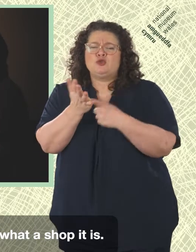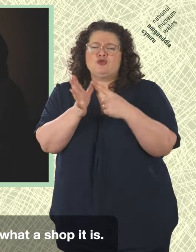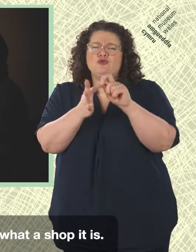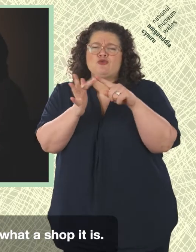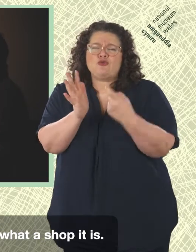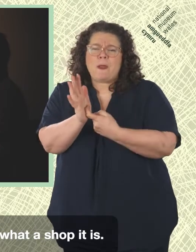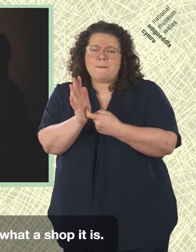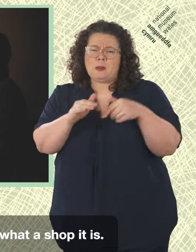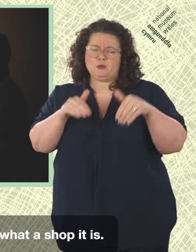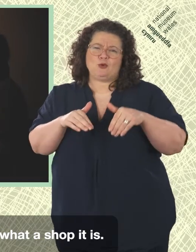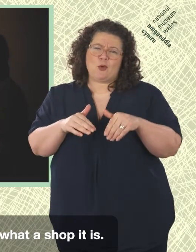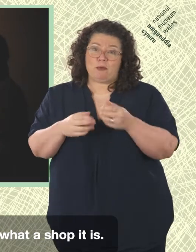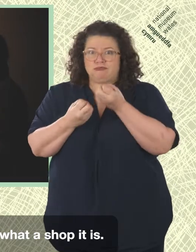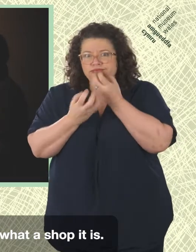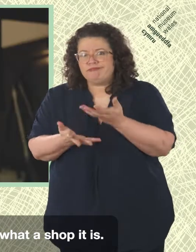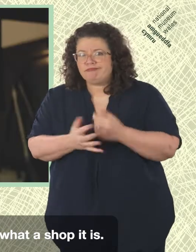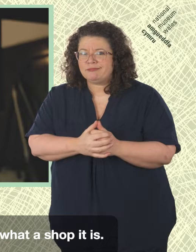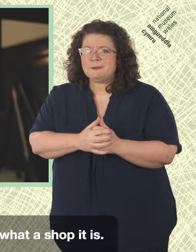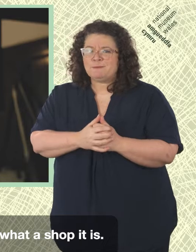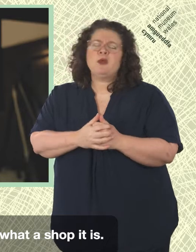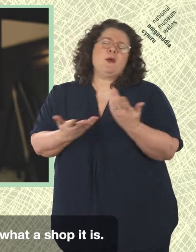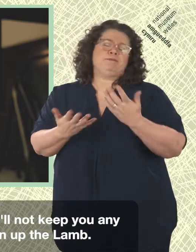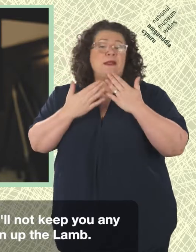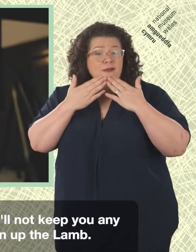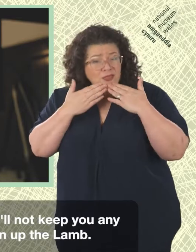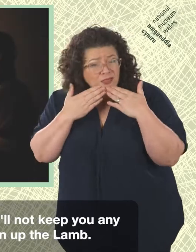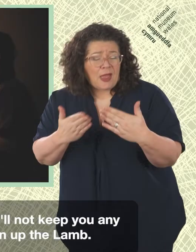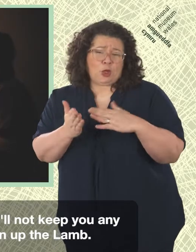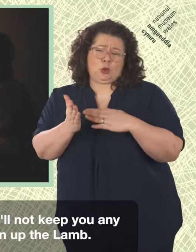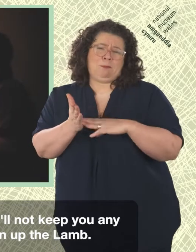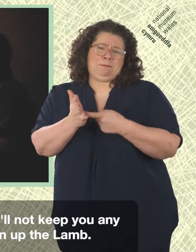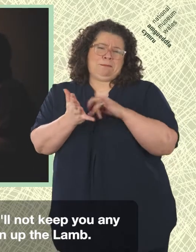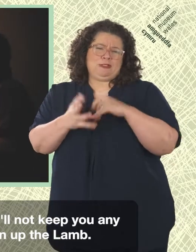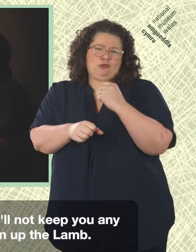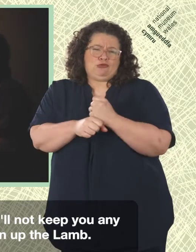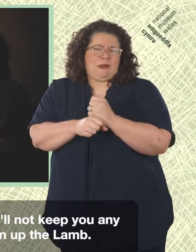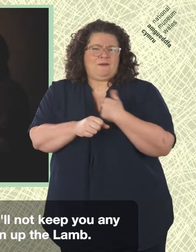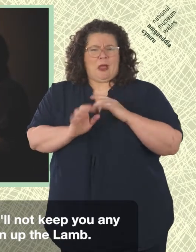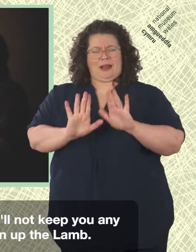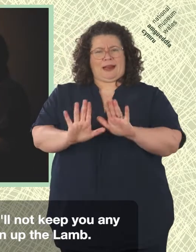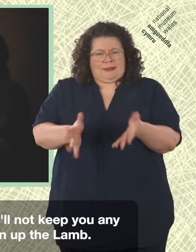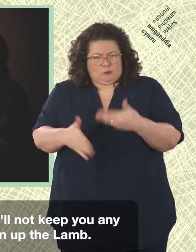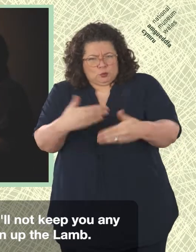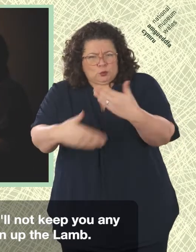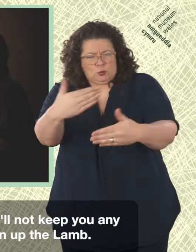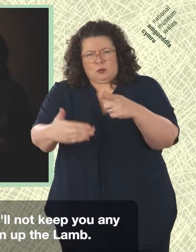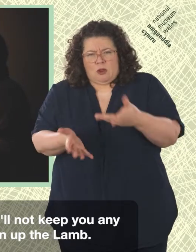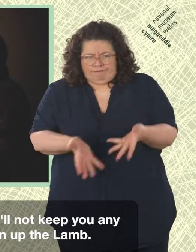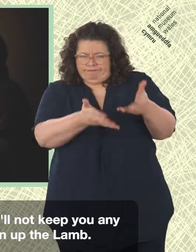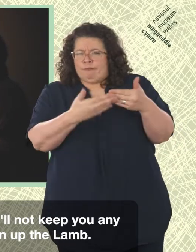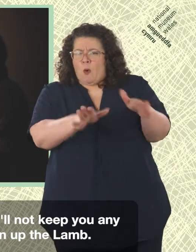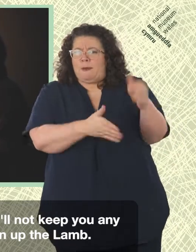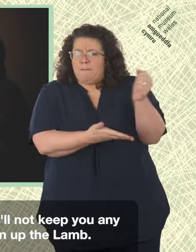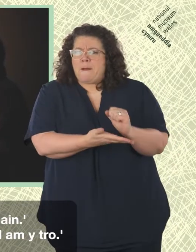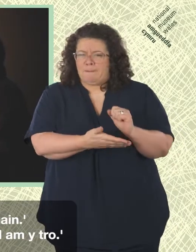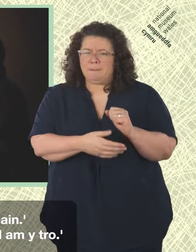runs the draper shop, and what a shop it is. Well, diolch yn fawr, Mrs. Griffiths. I'll not keep you any longer. I'll let you go and open up the